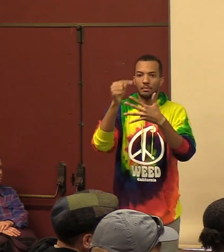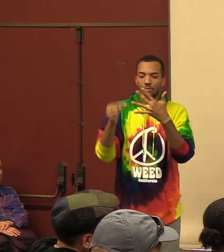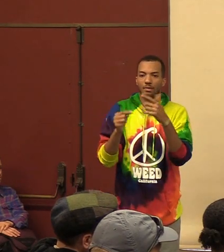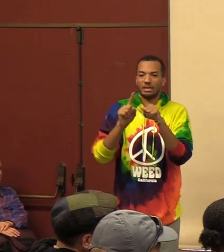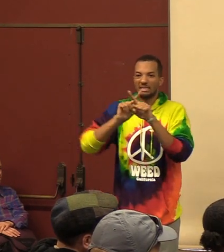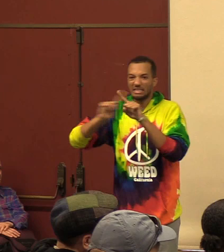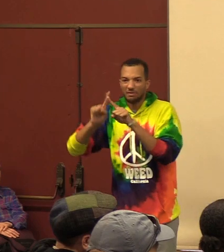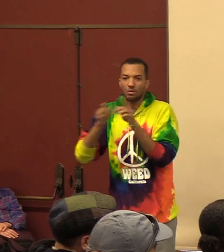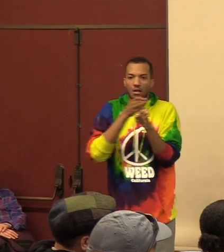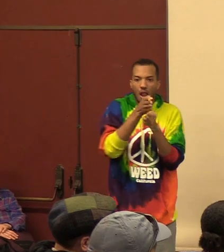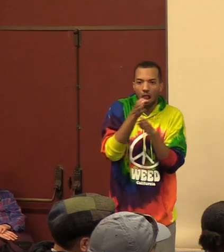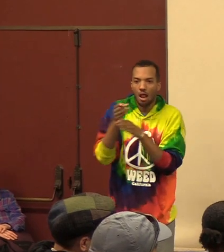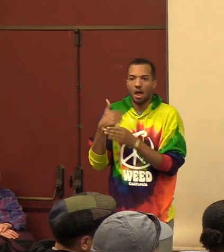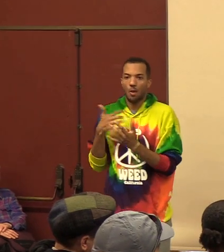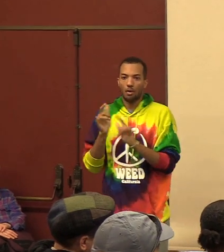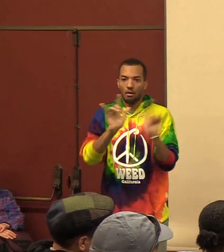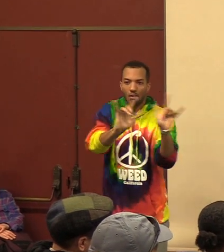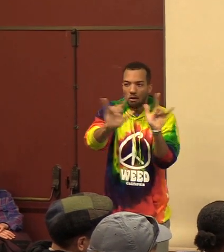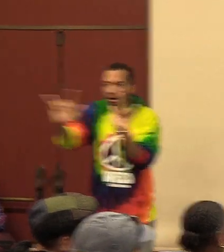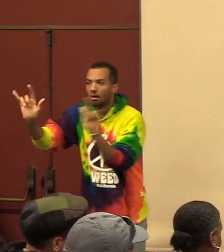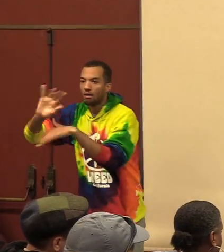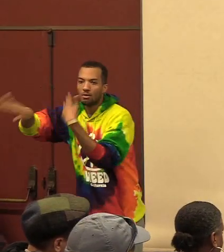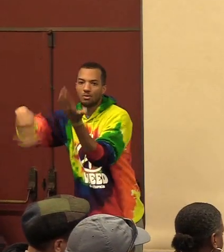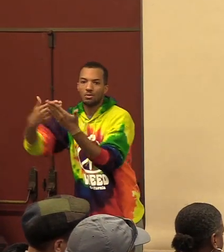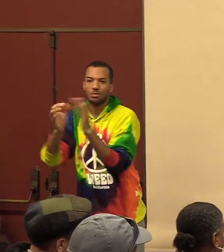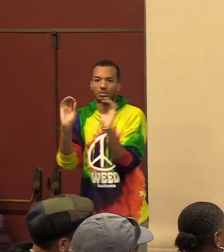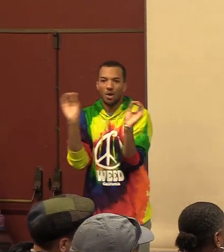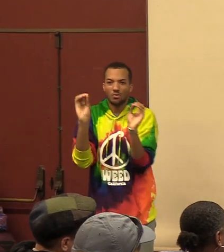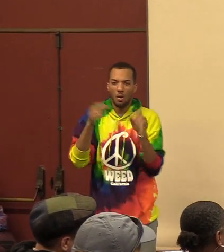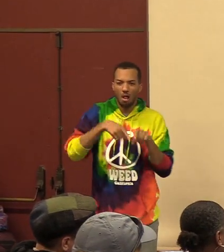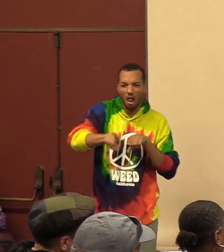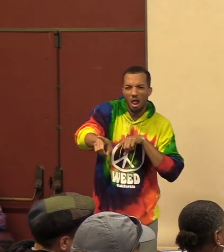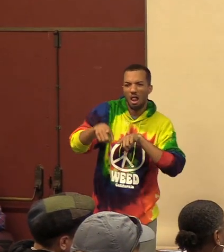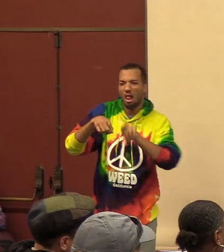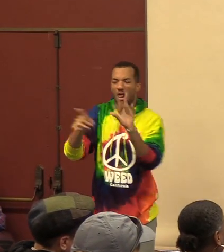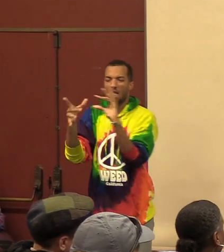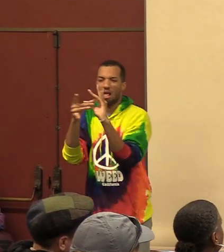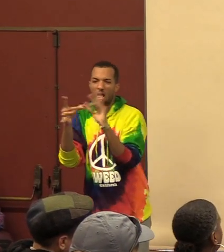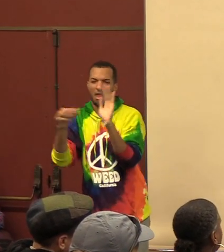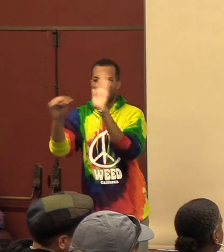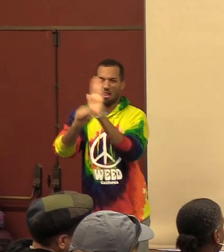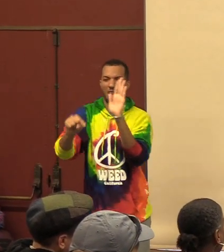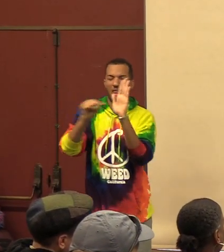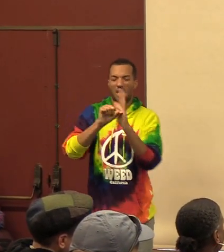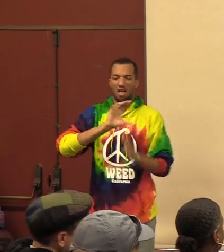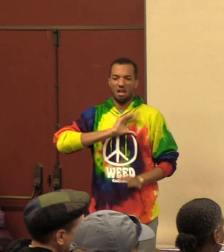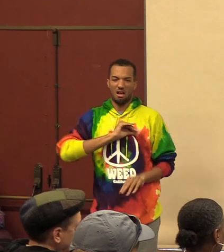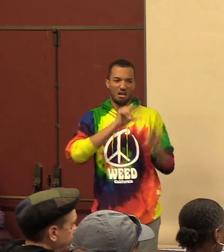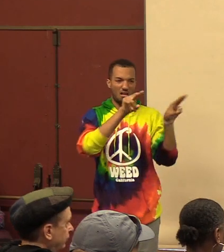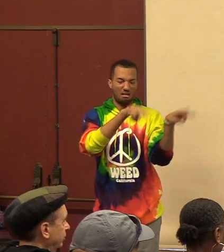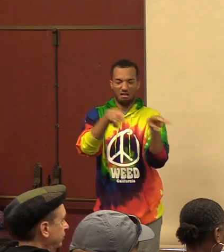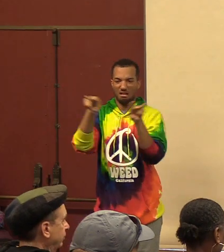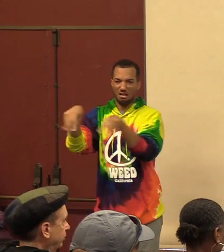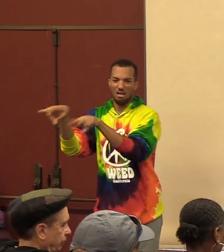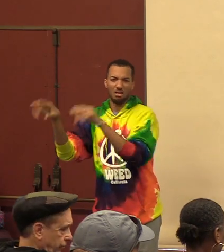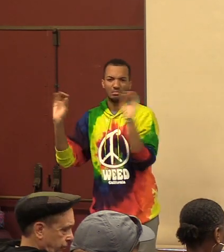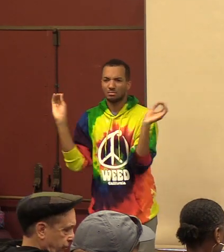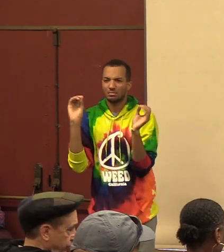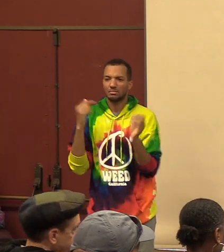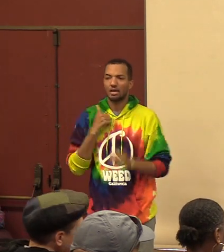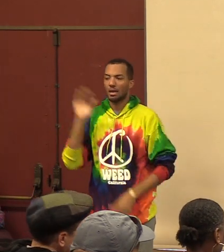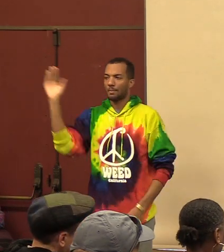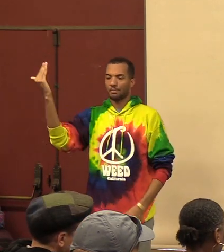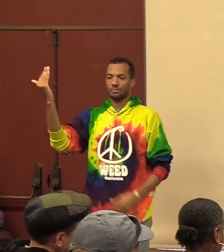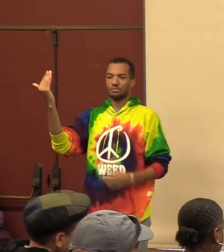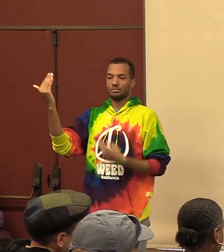love each and every one of you. I don't want to say anything nasty to hurt you. And if I do, I put the mirror in